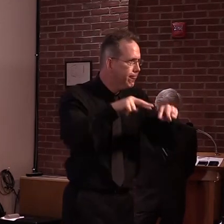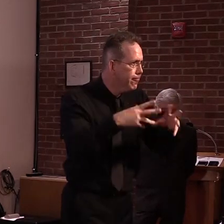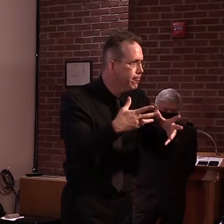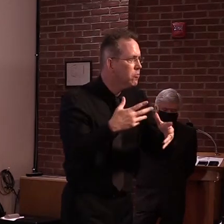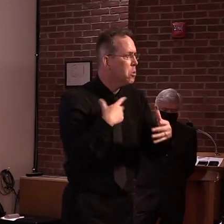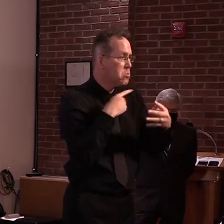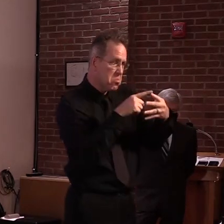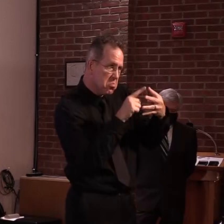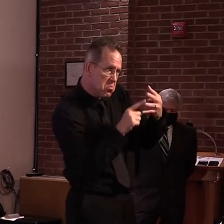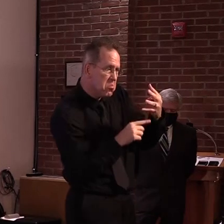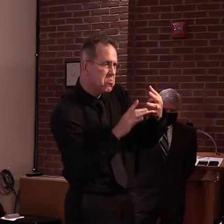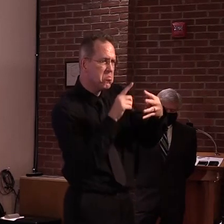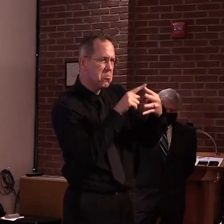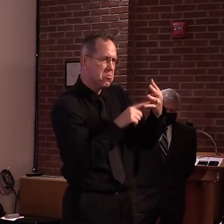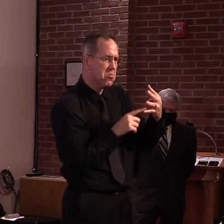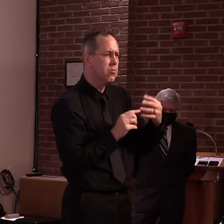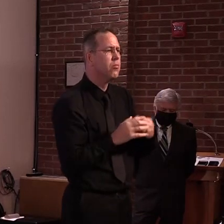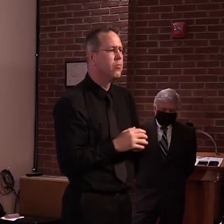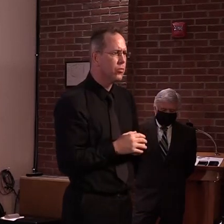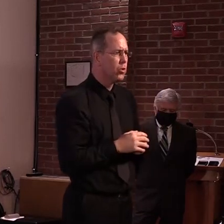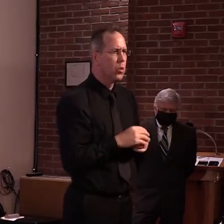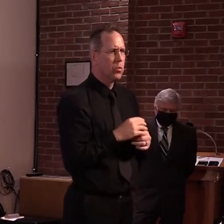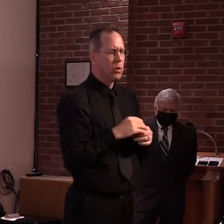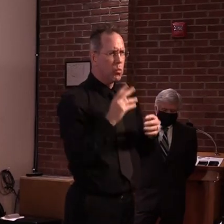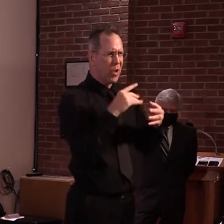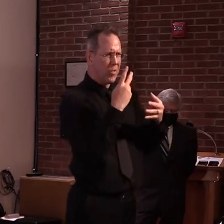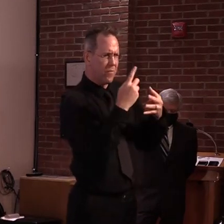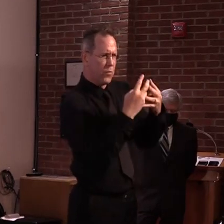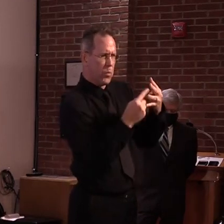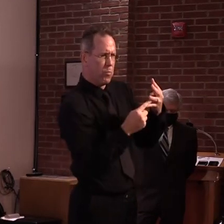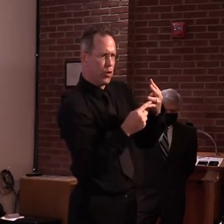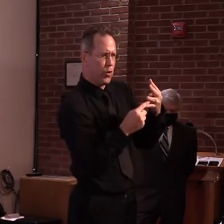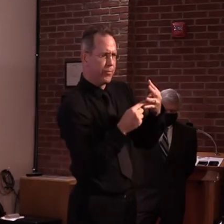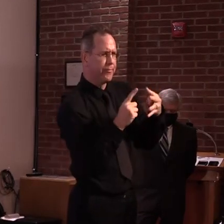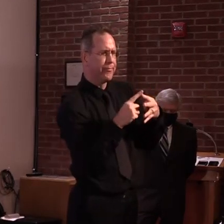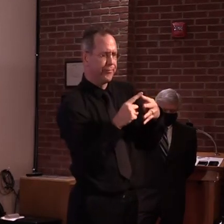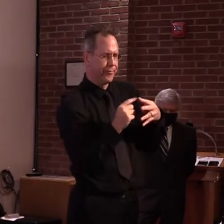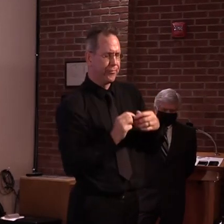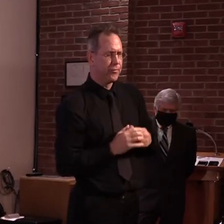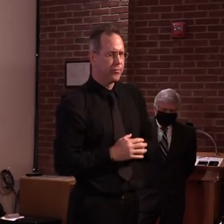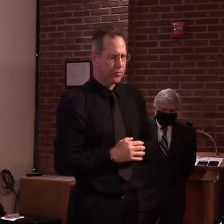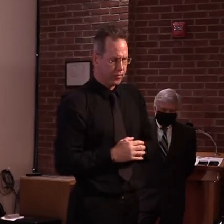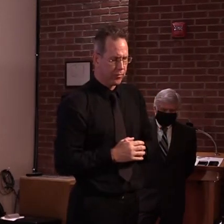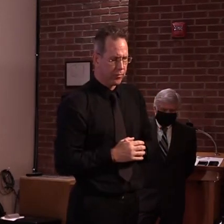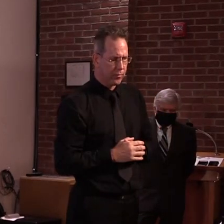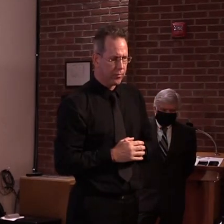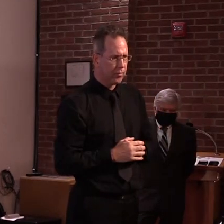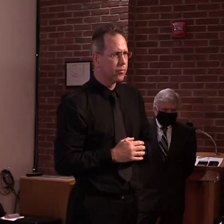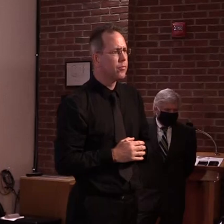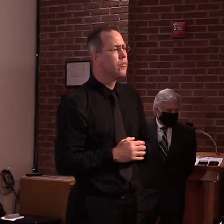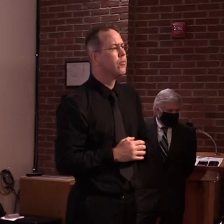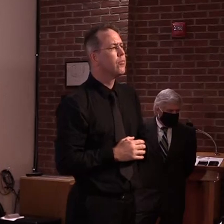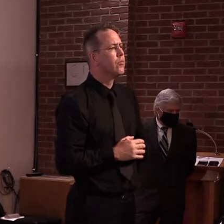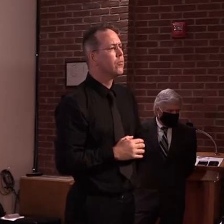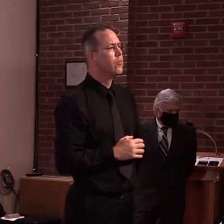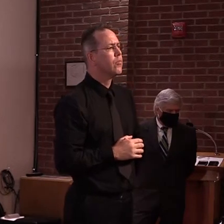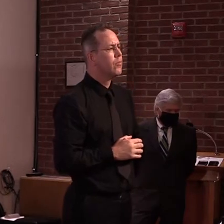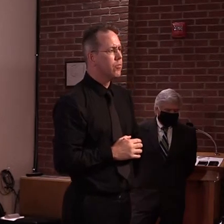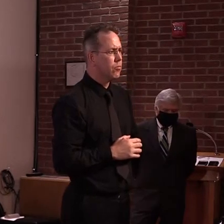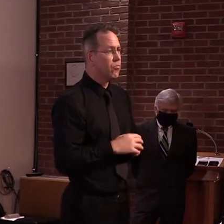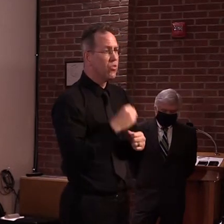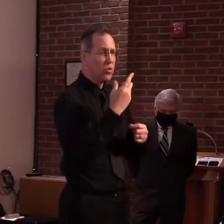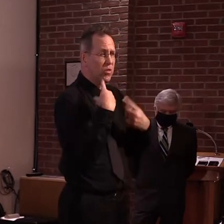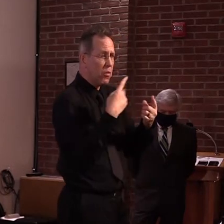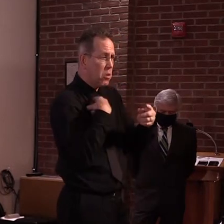a certain guardrail or warning flag that we've established for ourselves. Again, currently these metrics, these four metrics, continue to perform